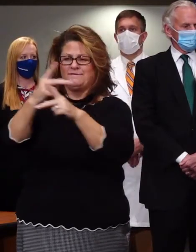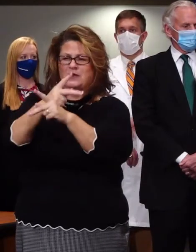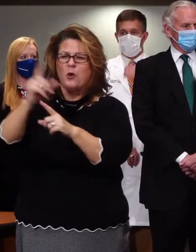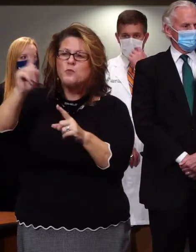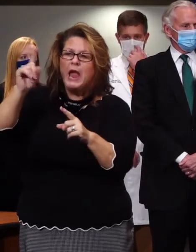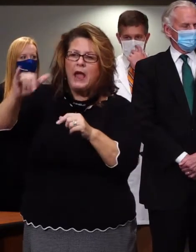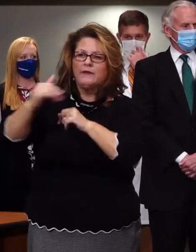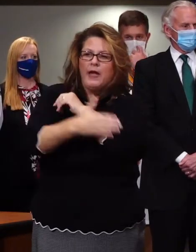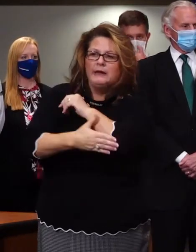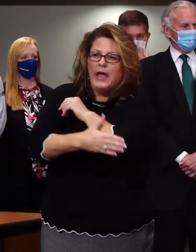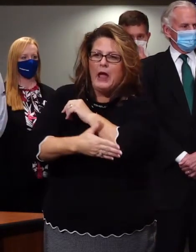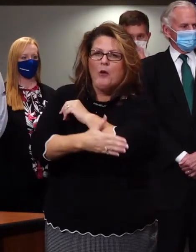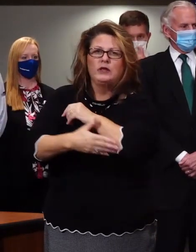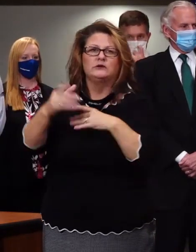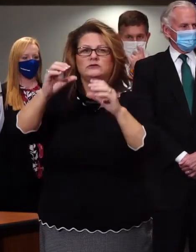get the vaccine there.